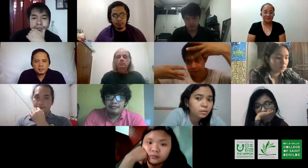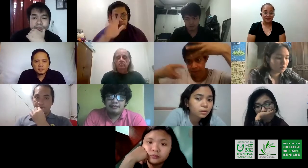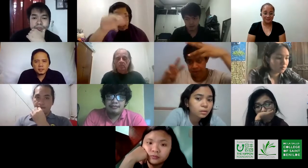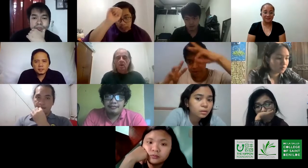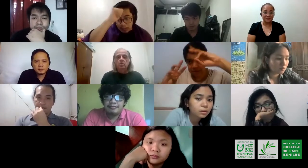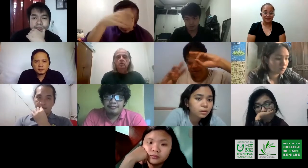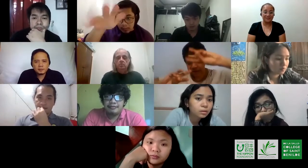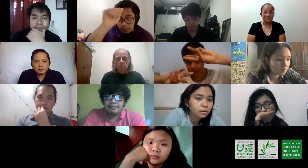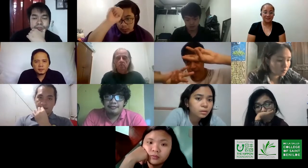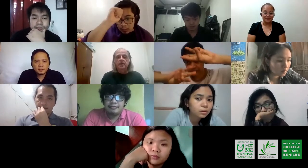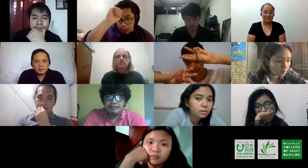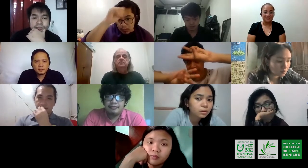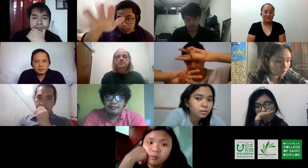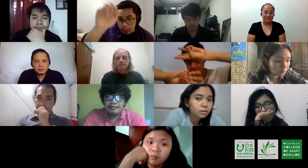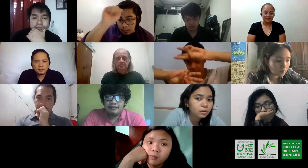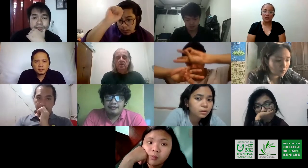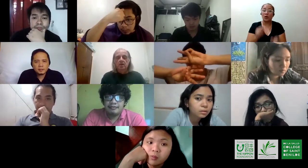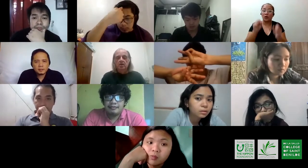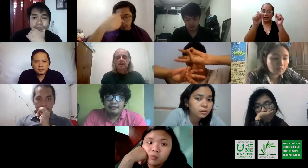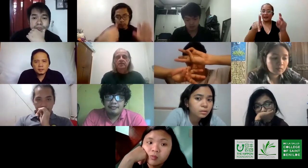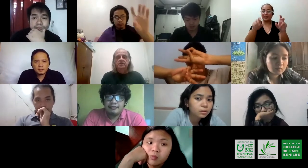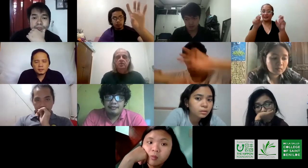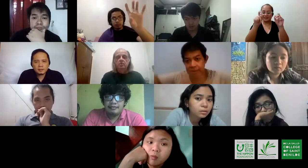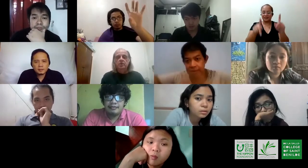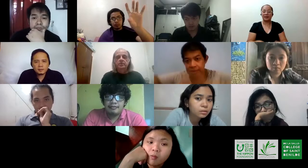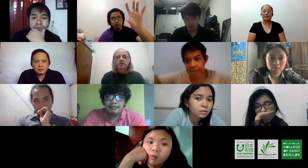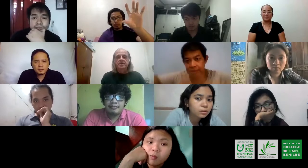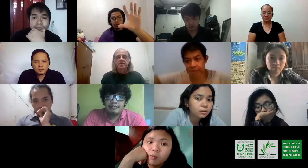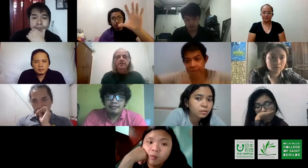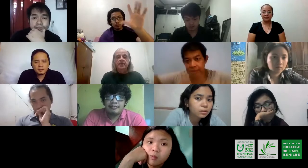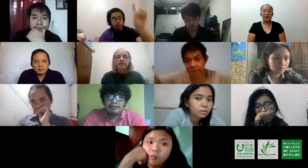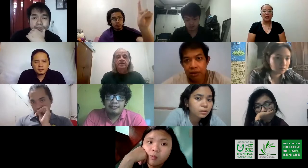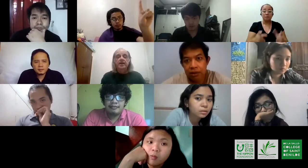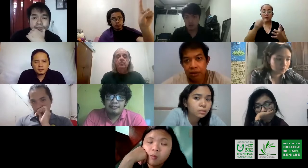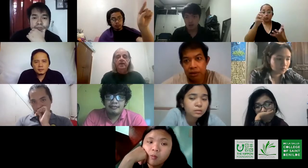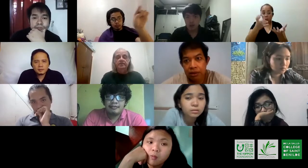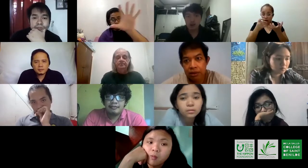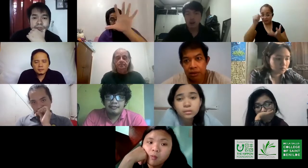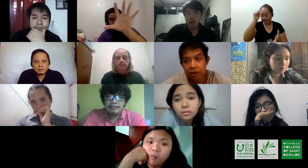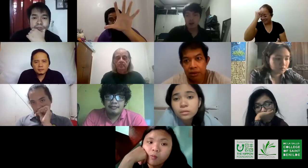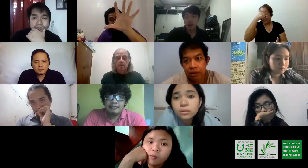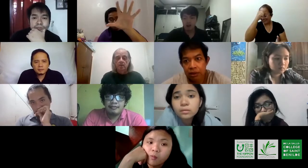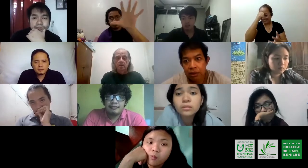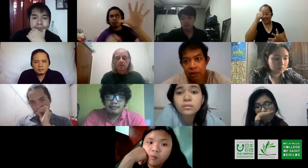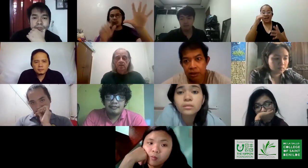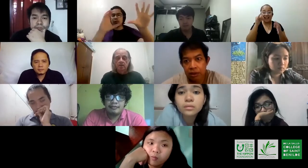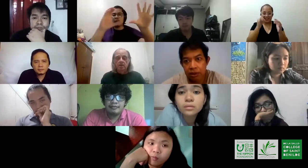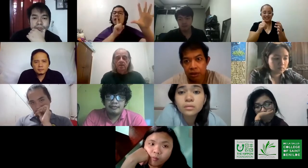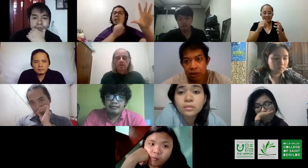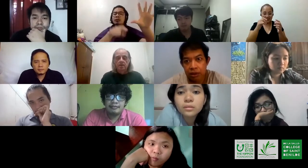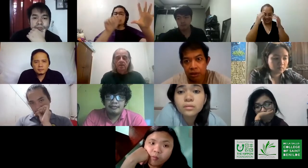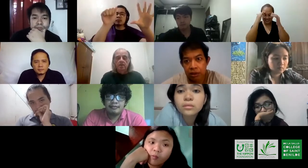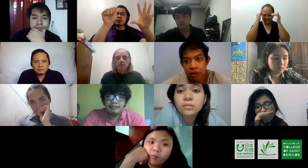Yes, yes, sir. Okay. All right, so I want you to think about it in that way.